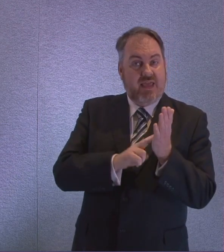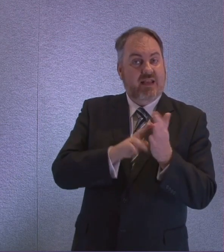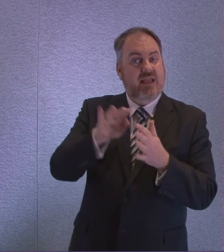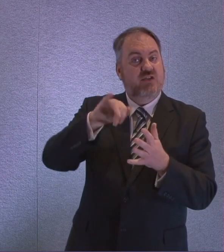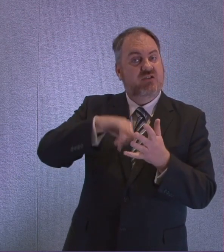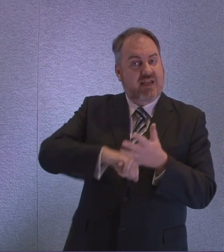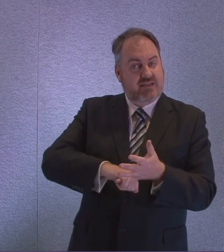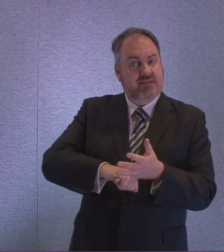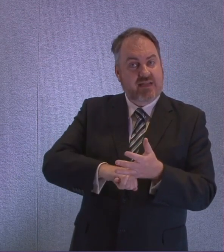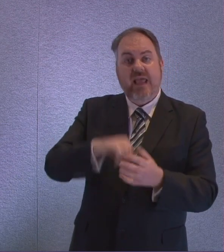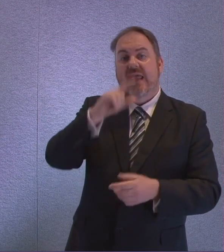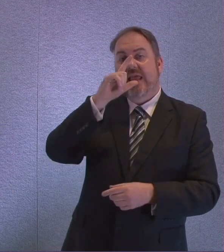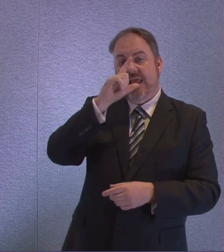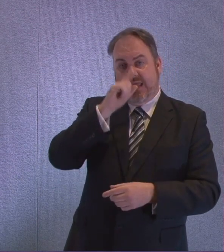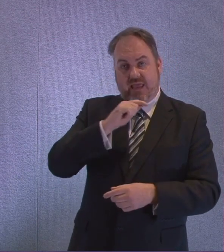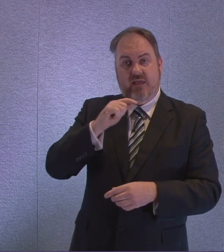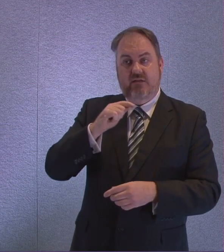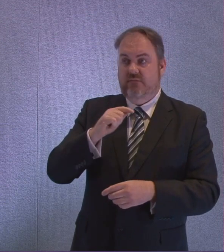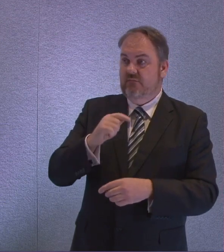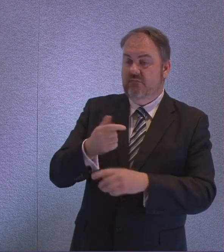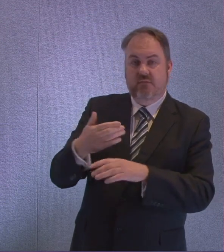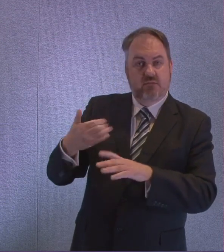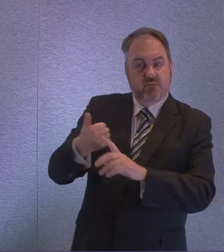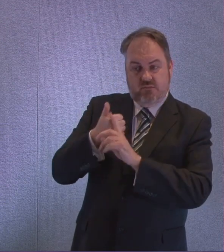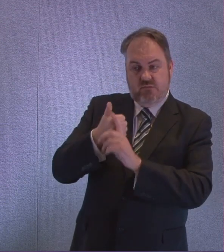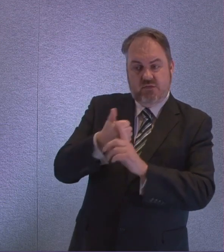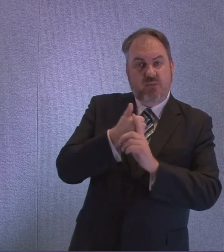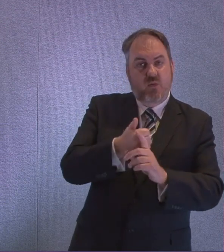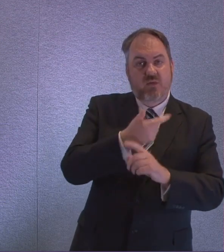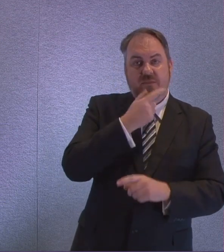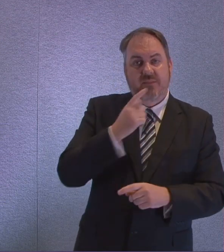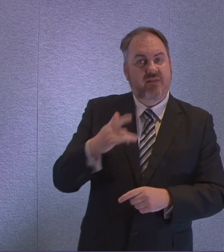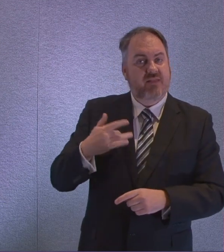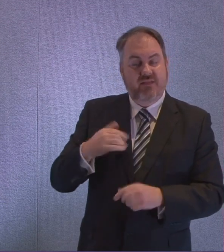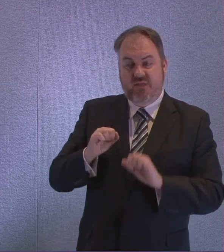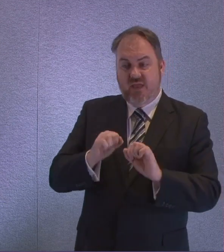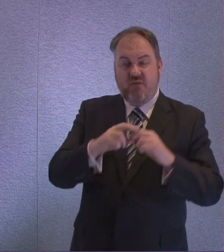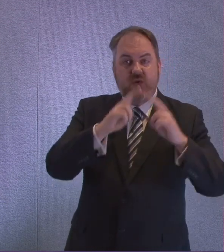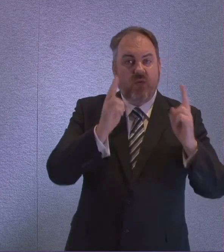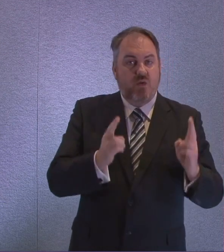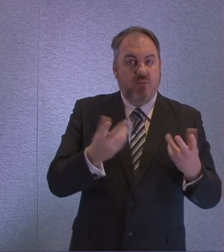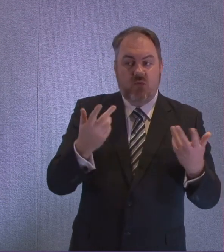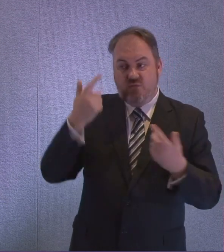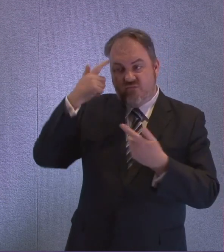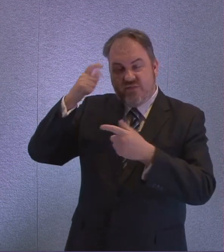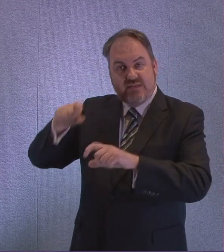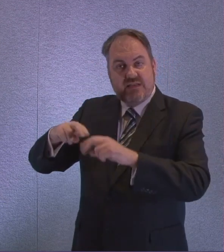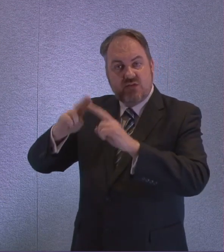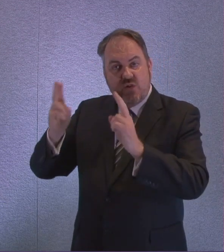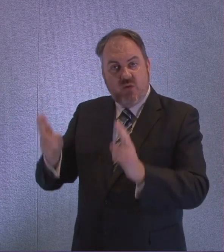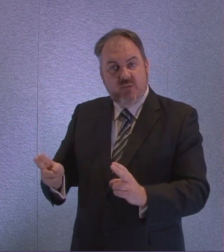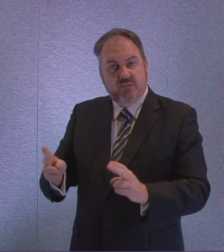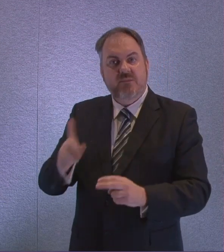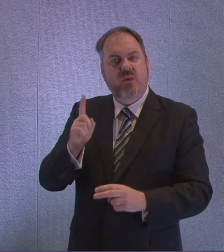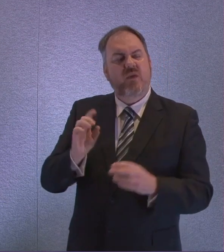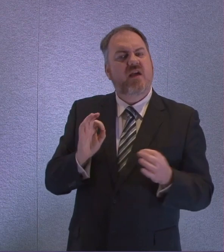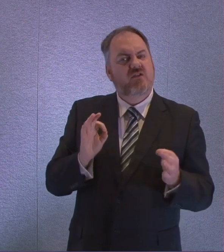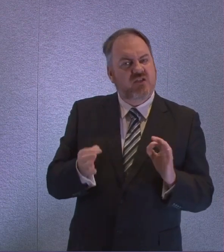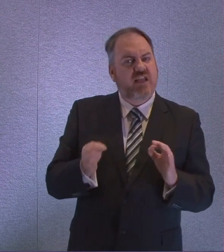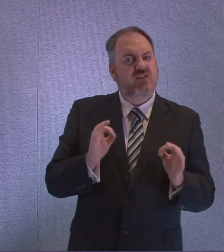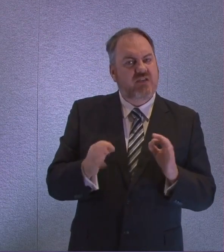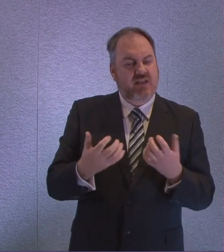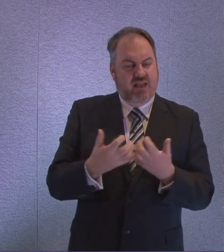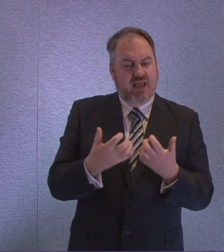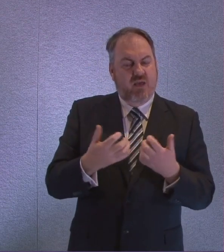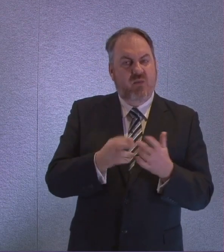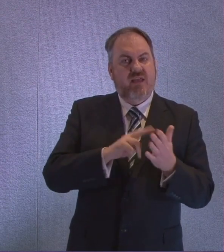equipped to deal with this the NHS is under incredible pressure and it will be increasing pressure but we've been reorganising how the NHS works in order